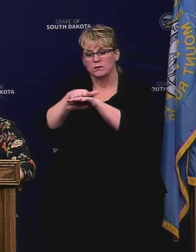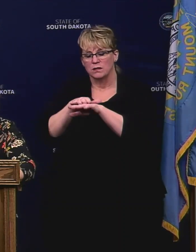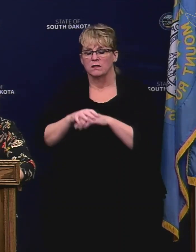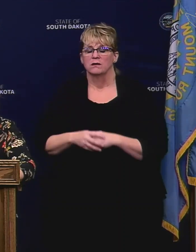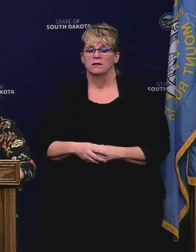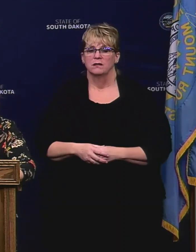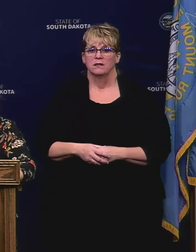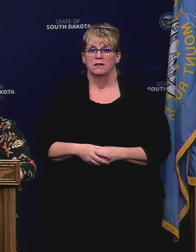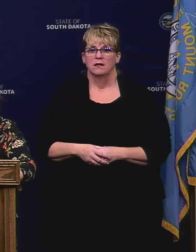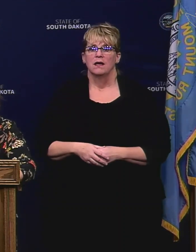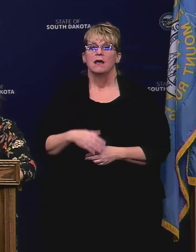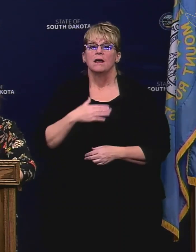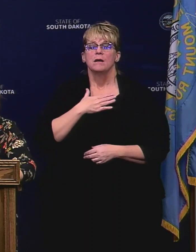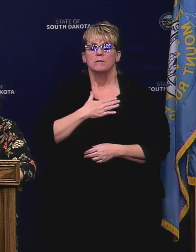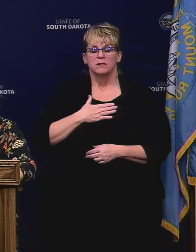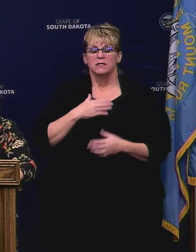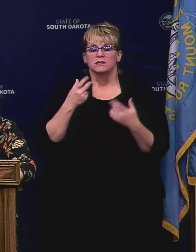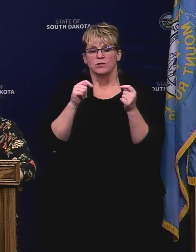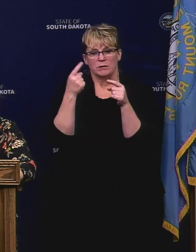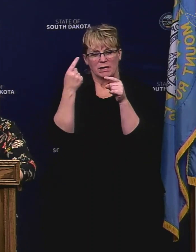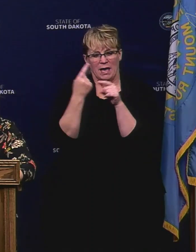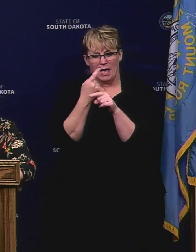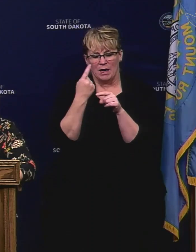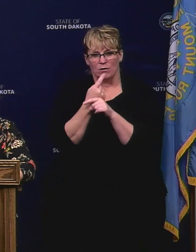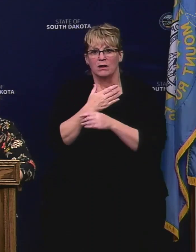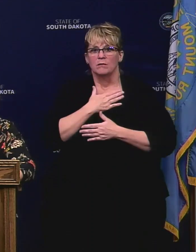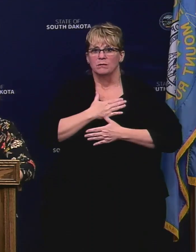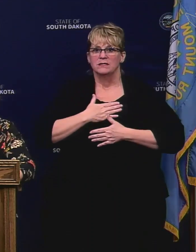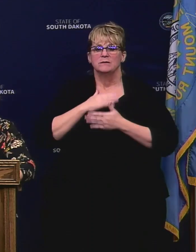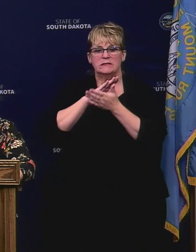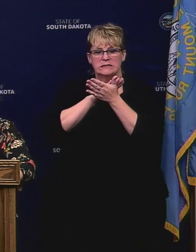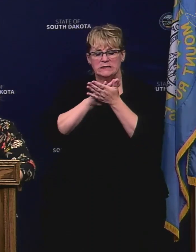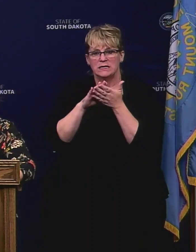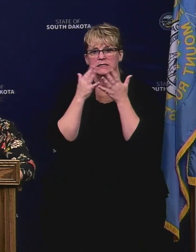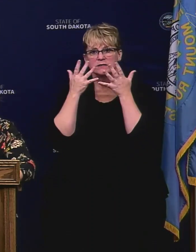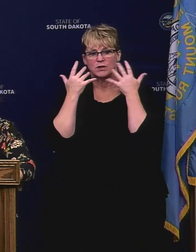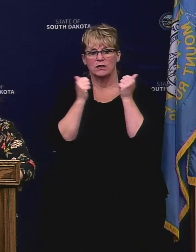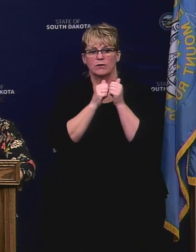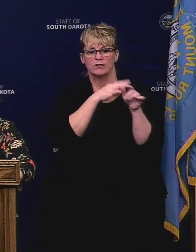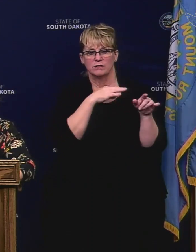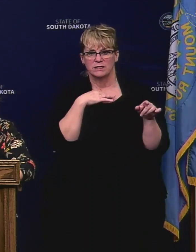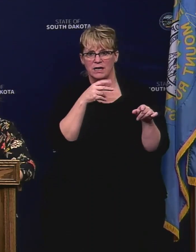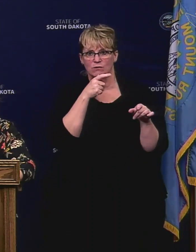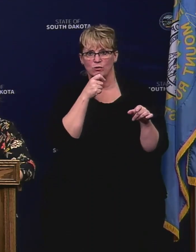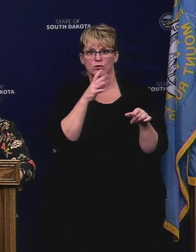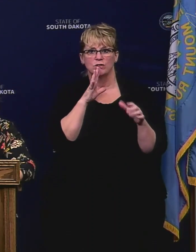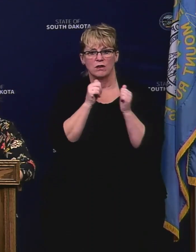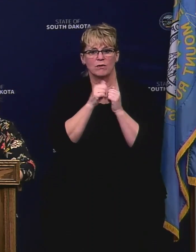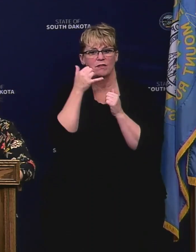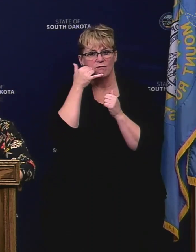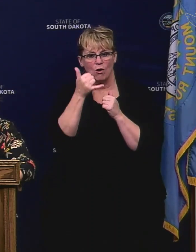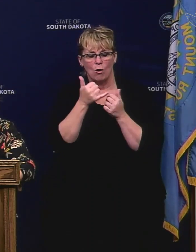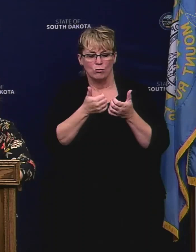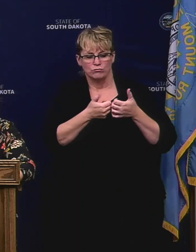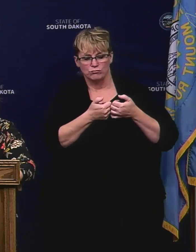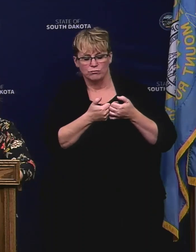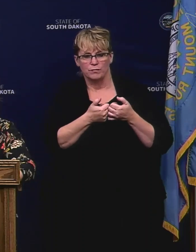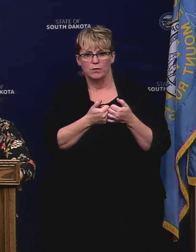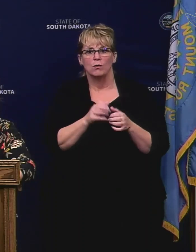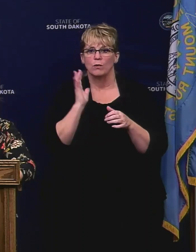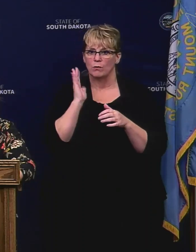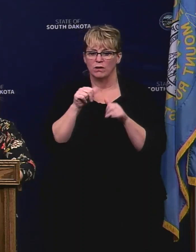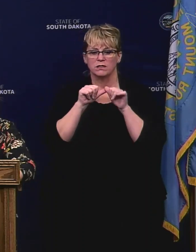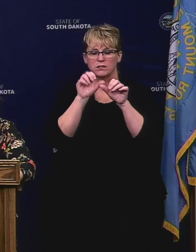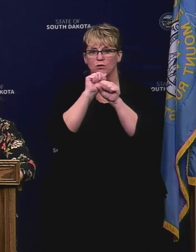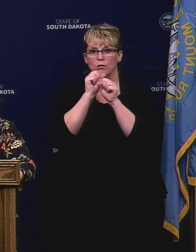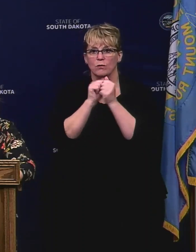please try to be accurate, and please be considerate of the staff that you're talking to on the phone, and we will continue to work diligently